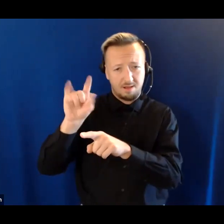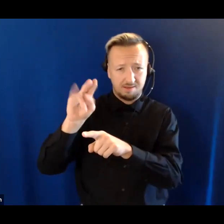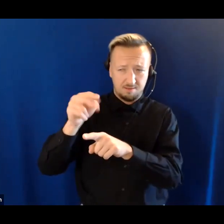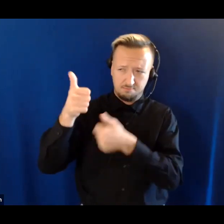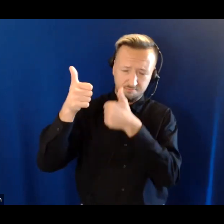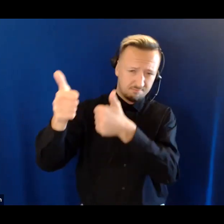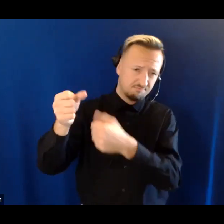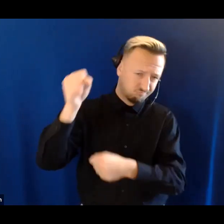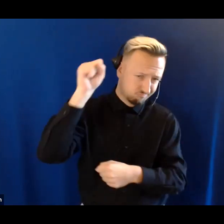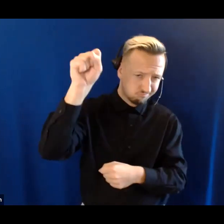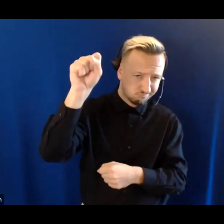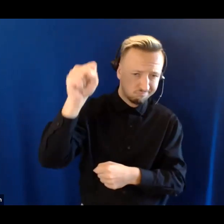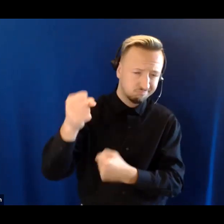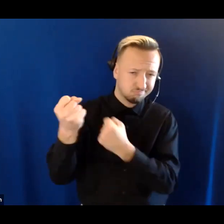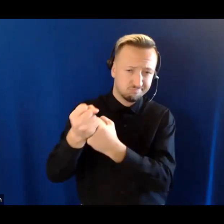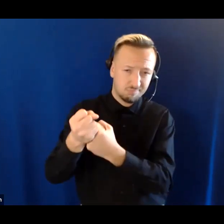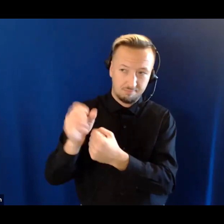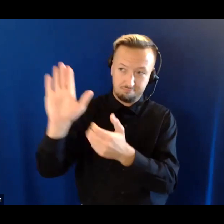giant fist up.